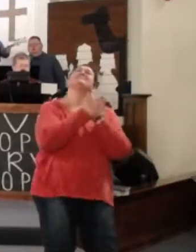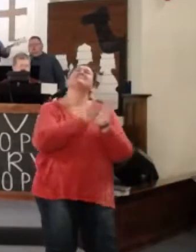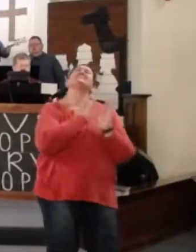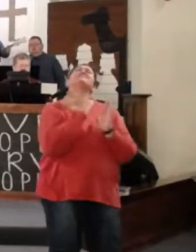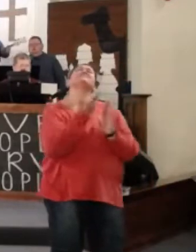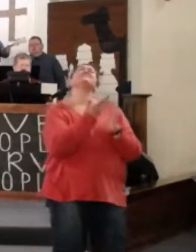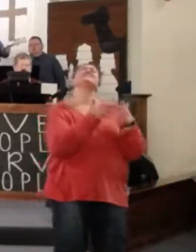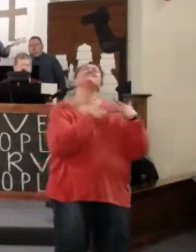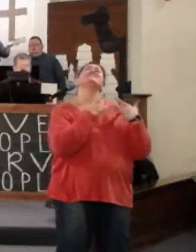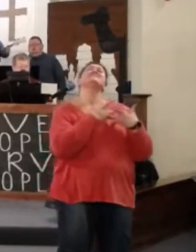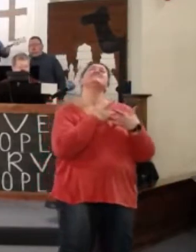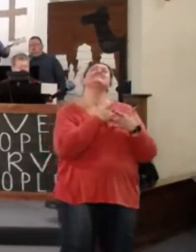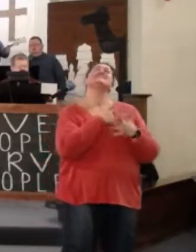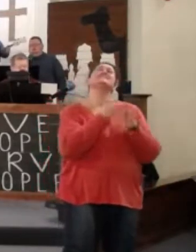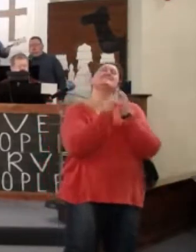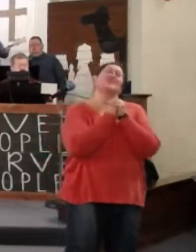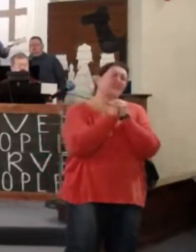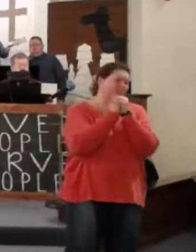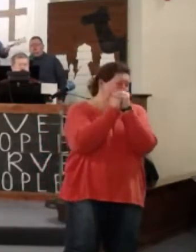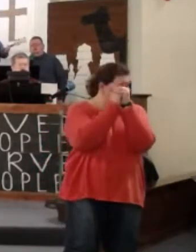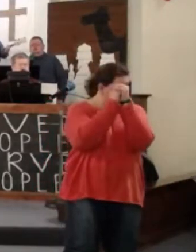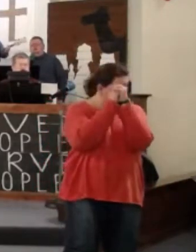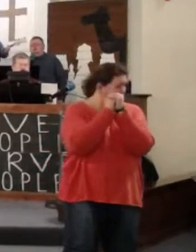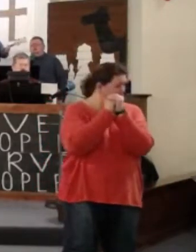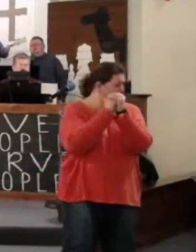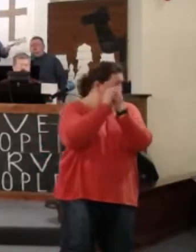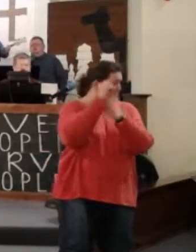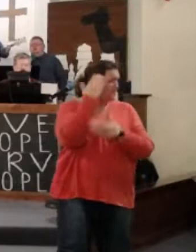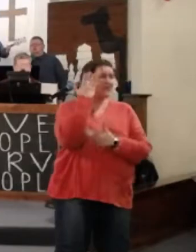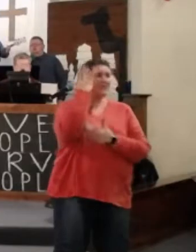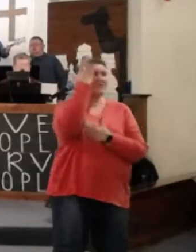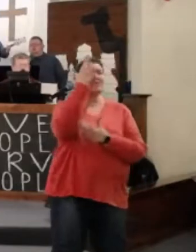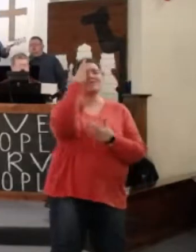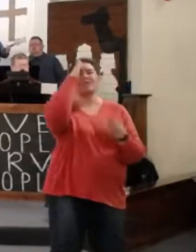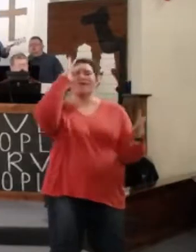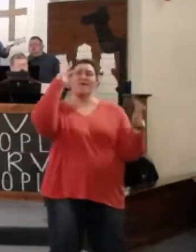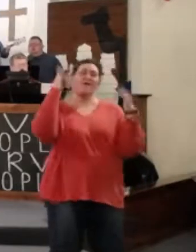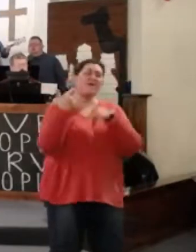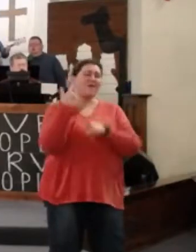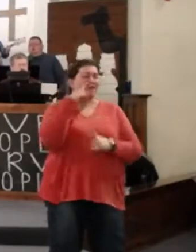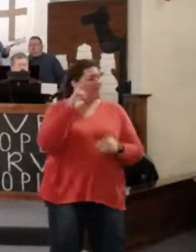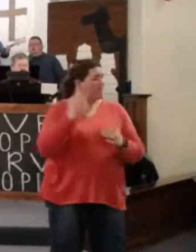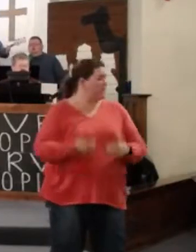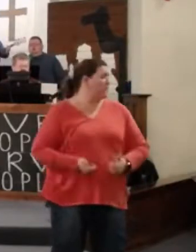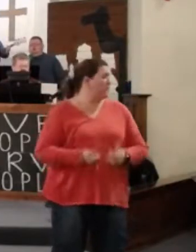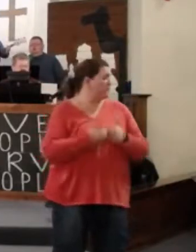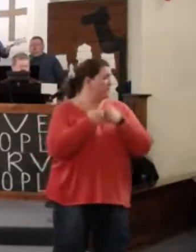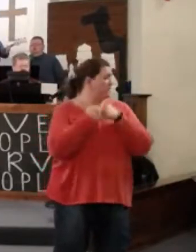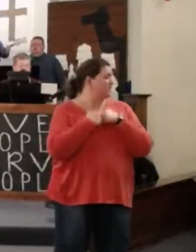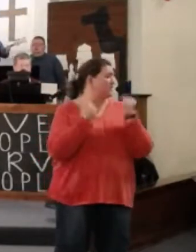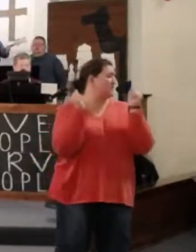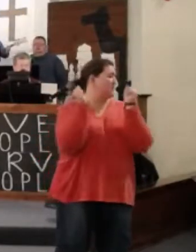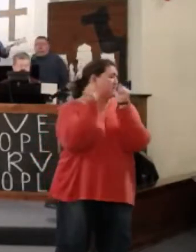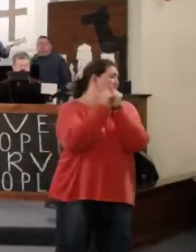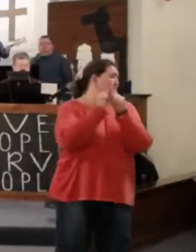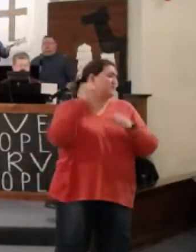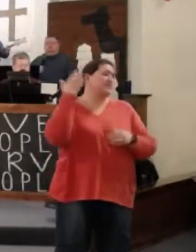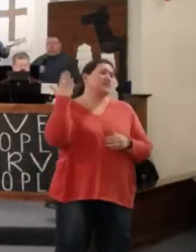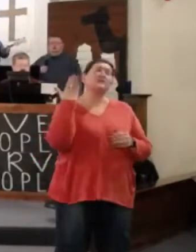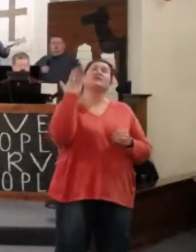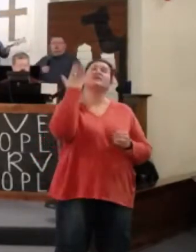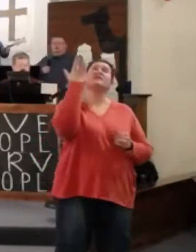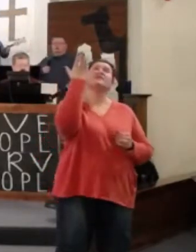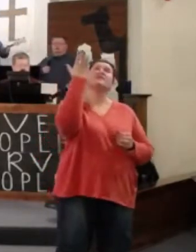beauty that made this heart adore you, hope of a life